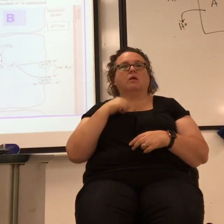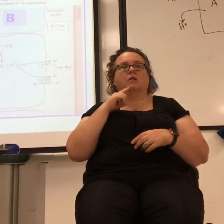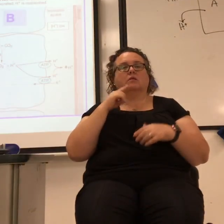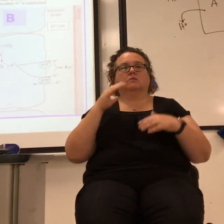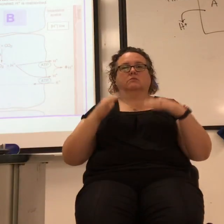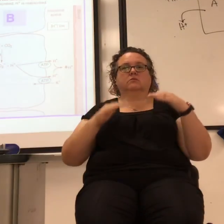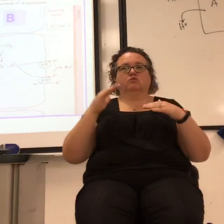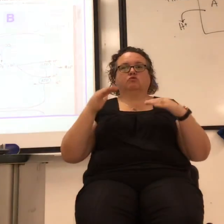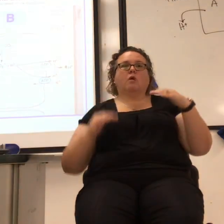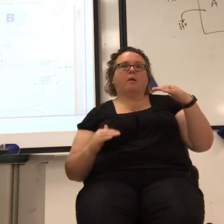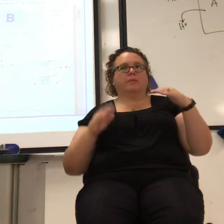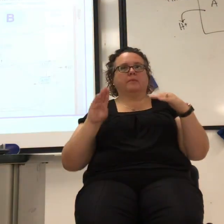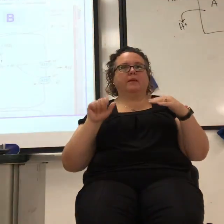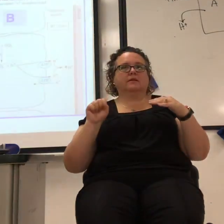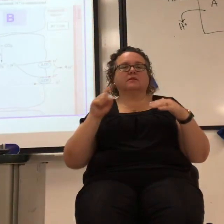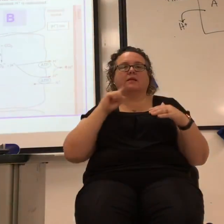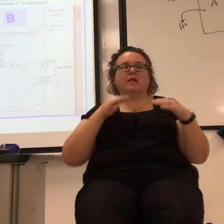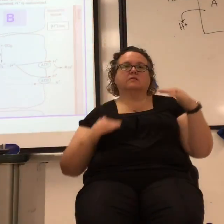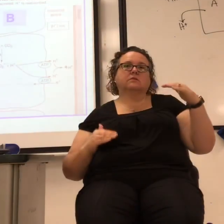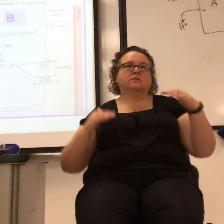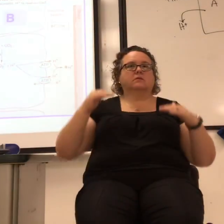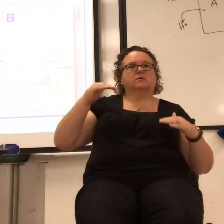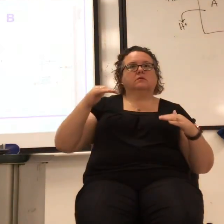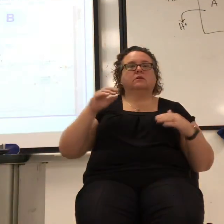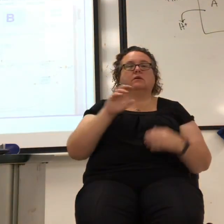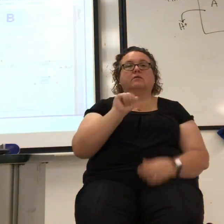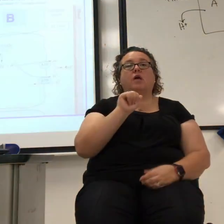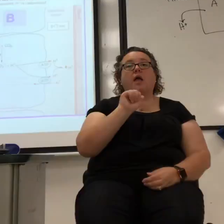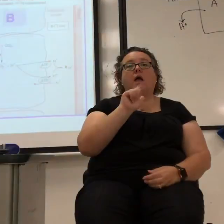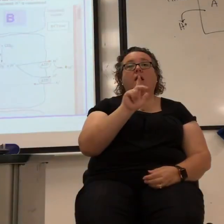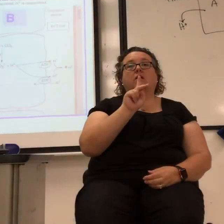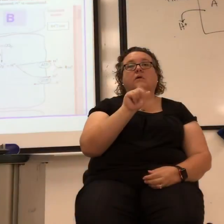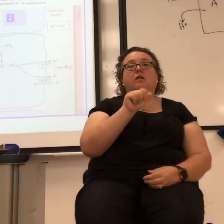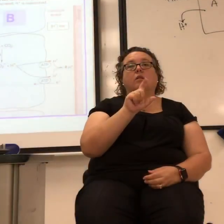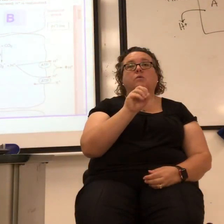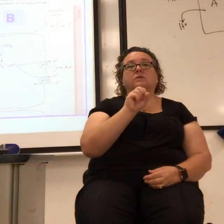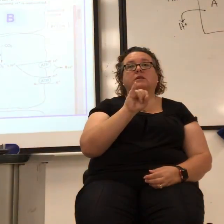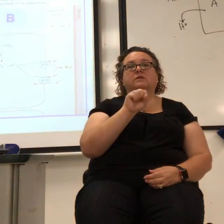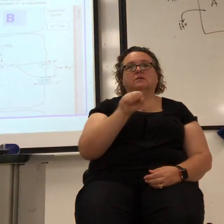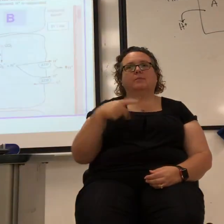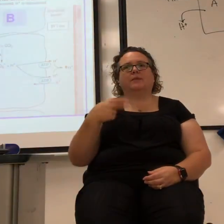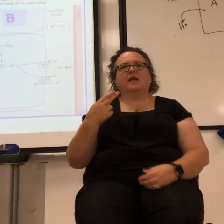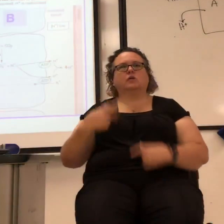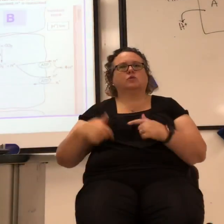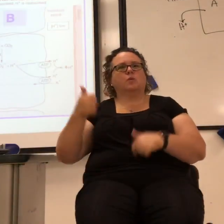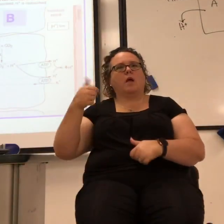That's effective against compensating against alkalosis. The pH is getting too high.